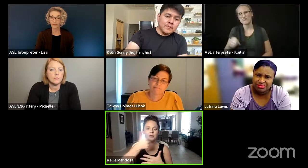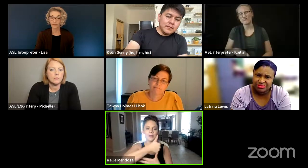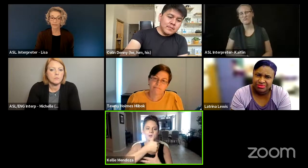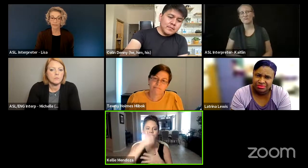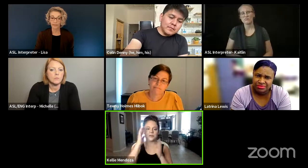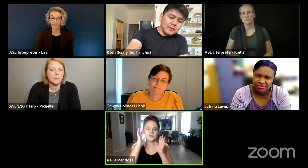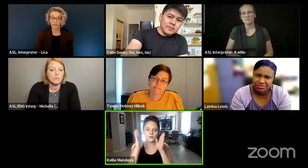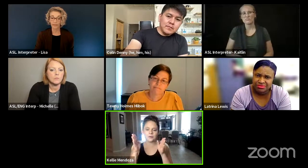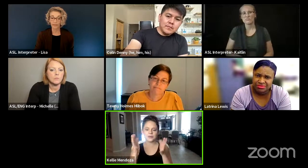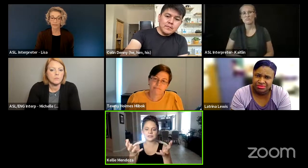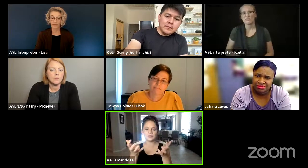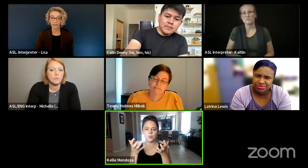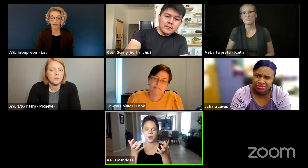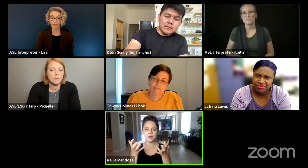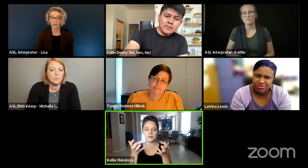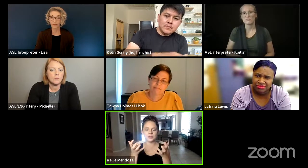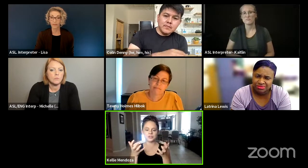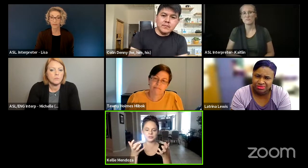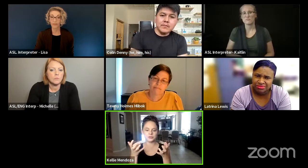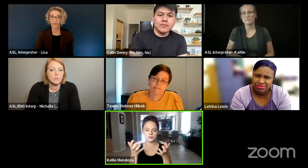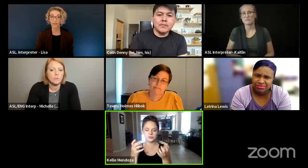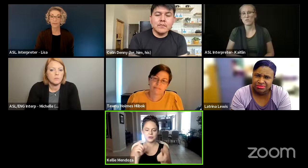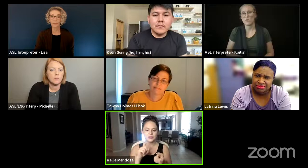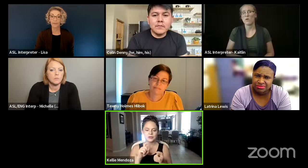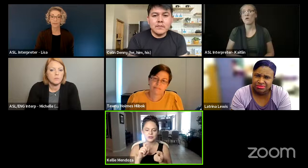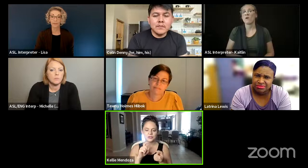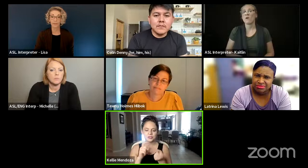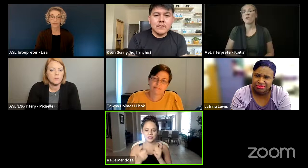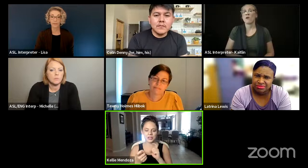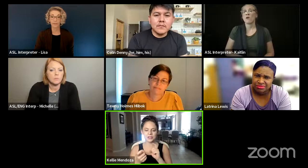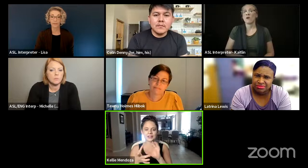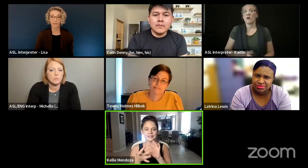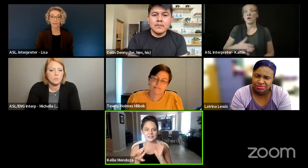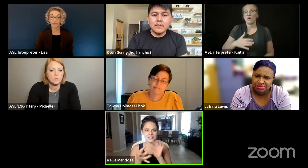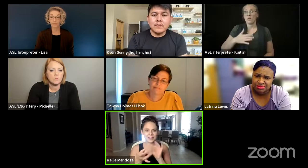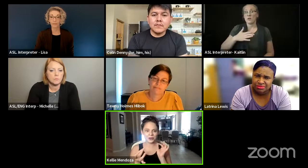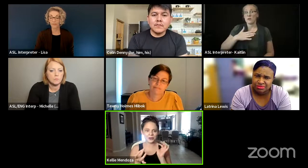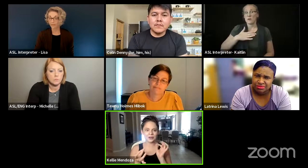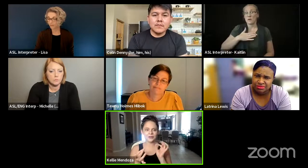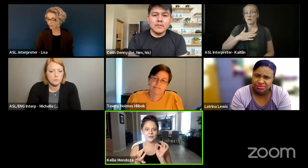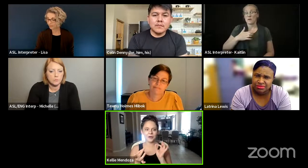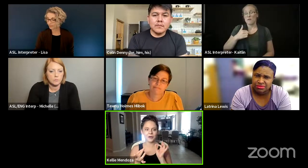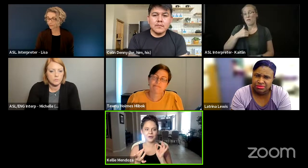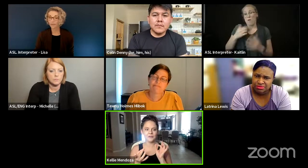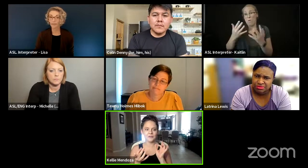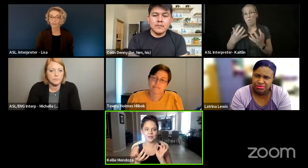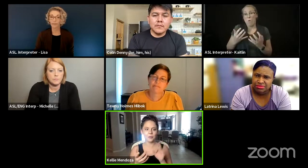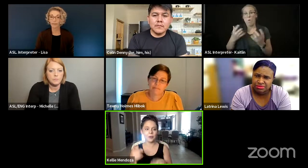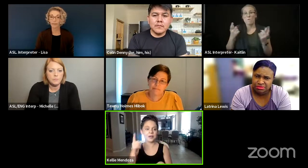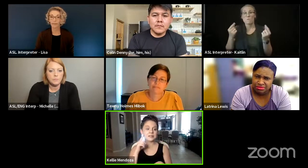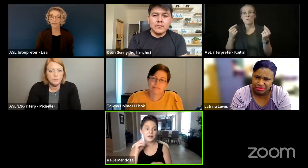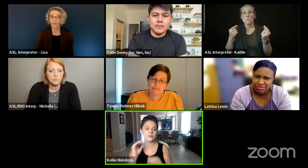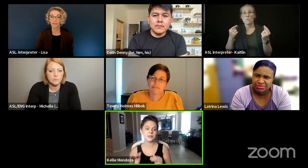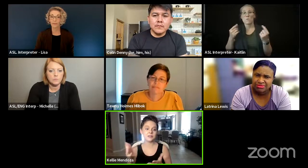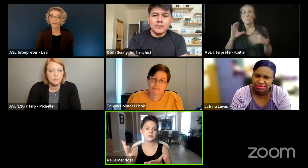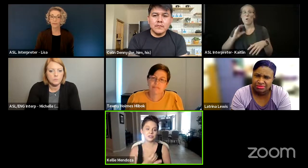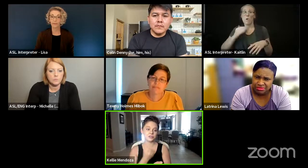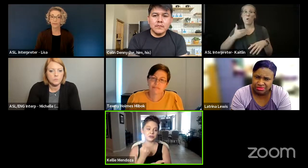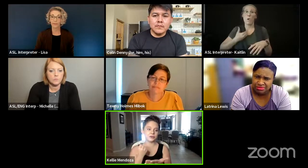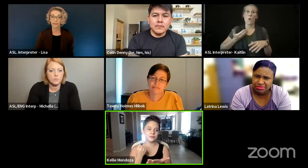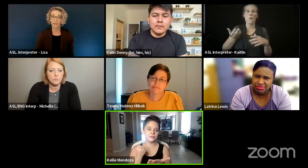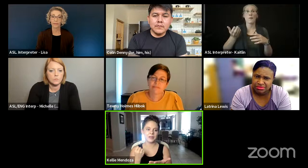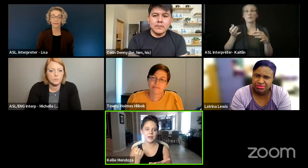My primary focus is wanting to change, I guess, the narrative of like what deaf